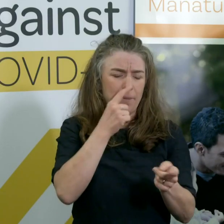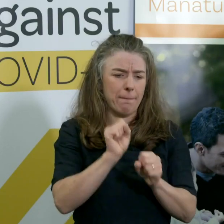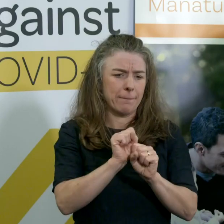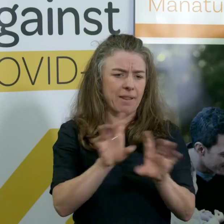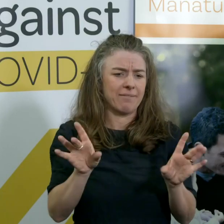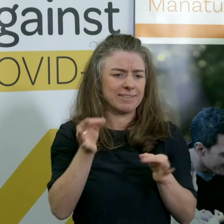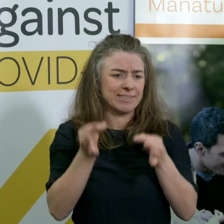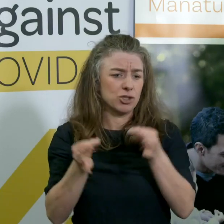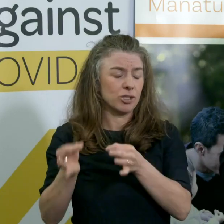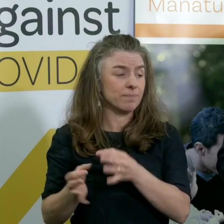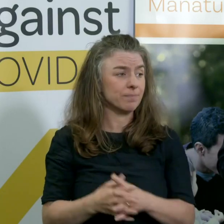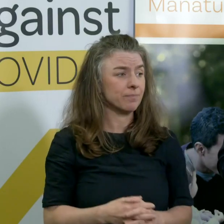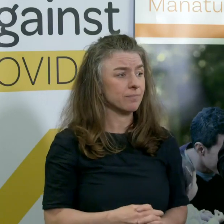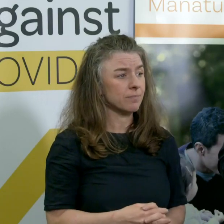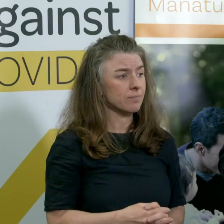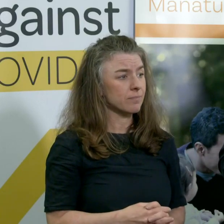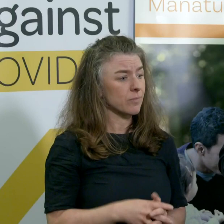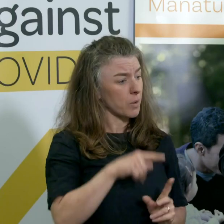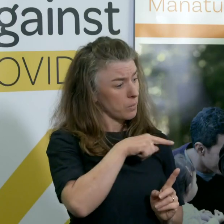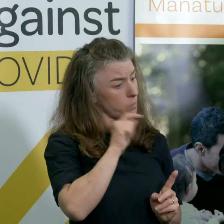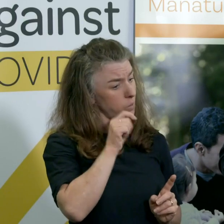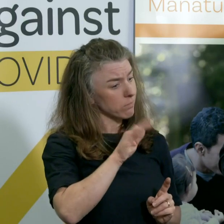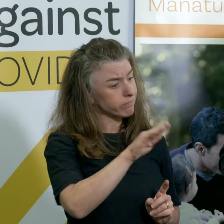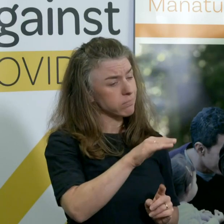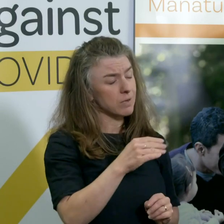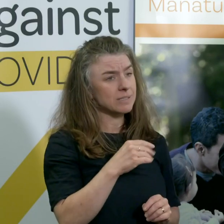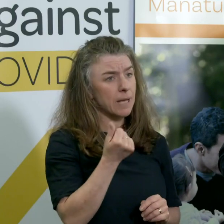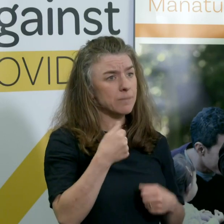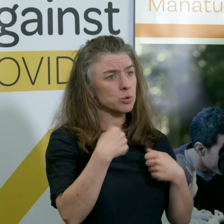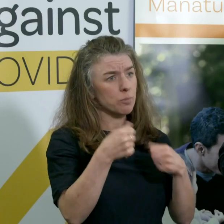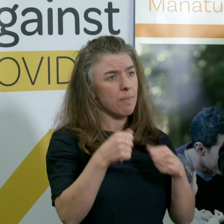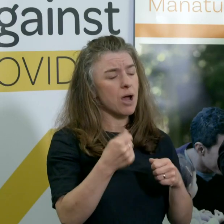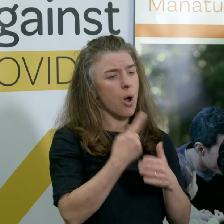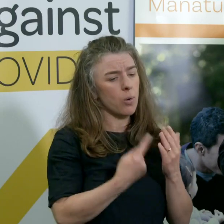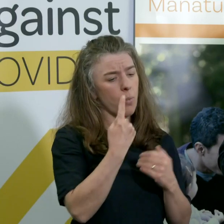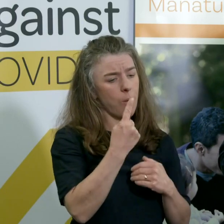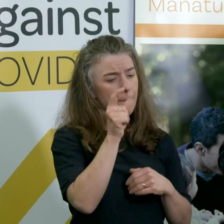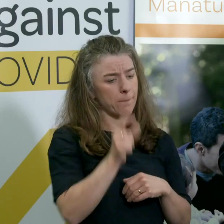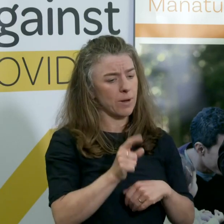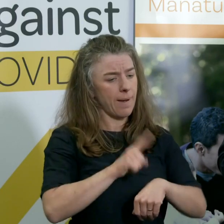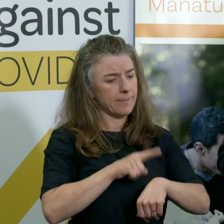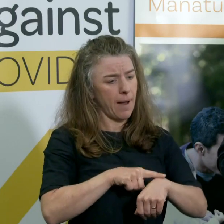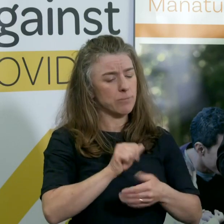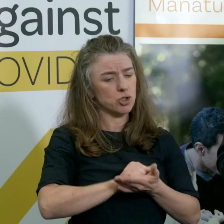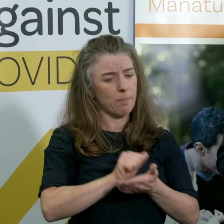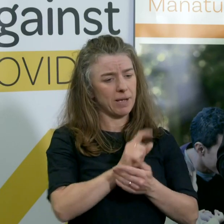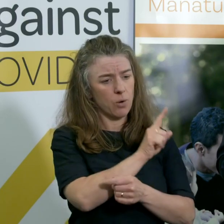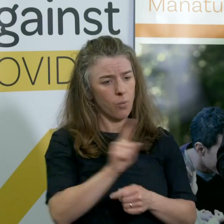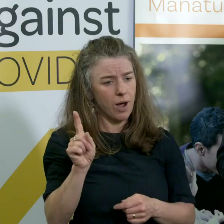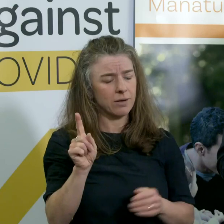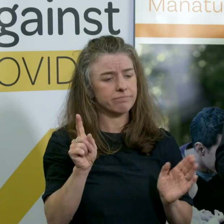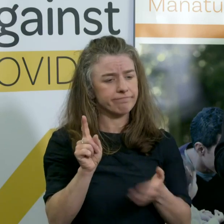Are we likely to start seeing sort of the one in, one out policy that some supermarkets have done? Not